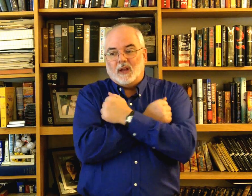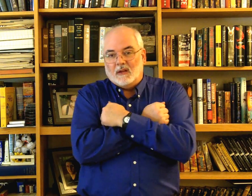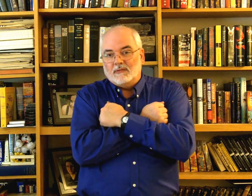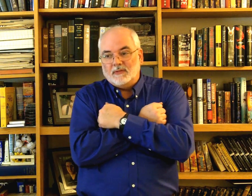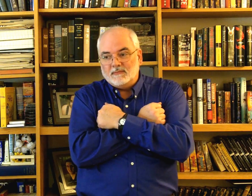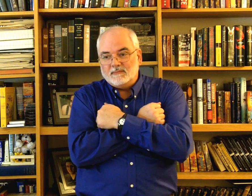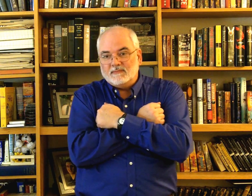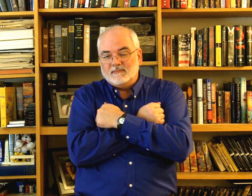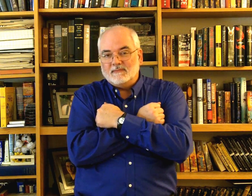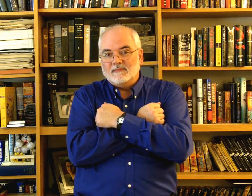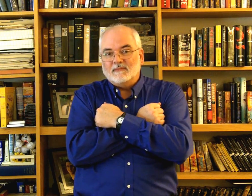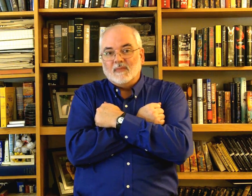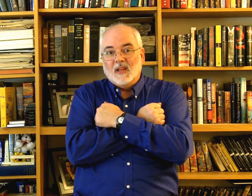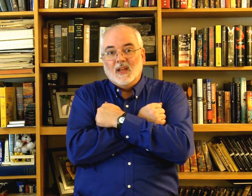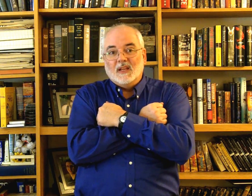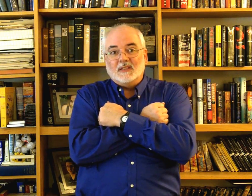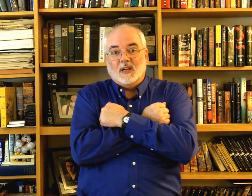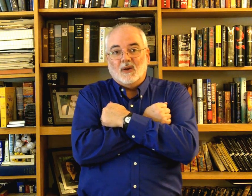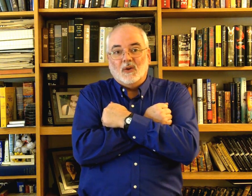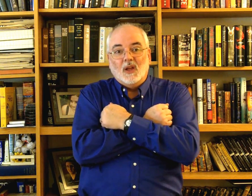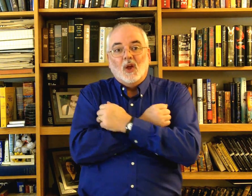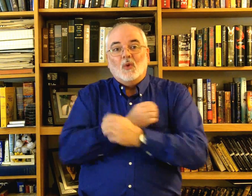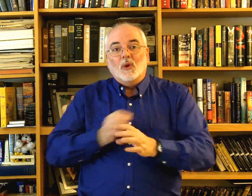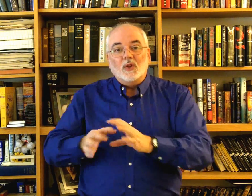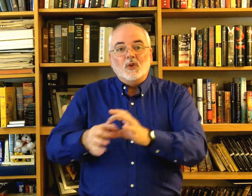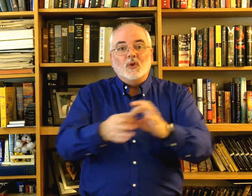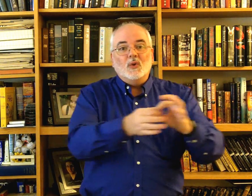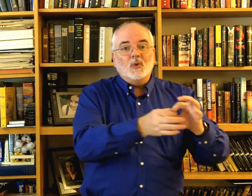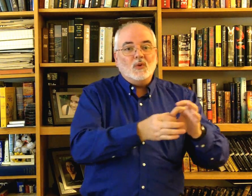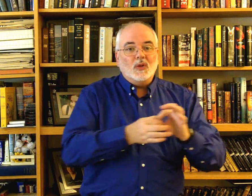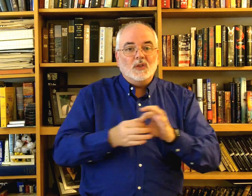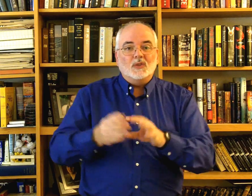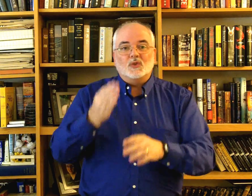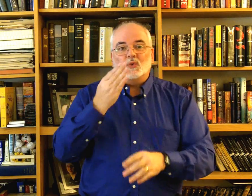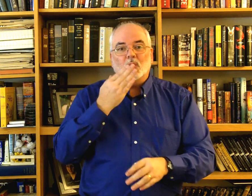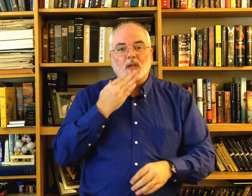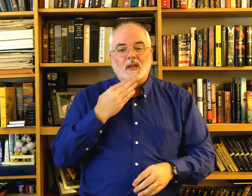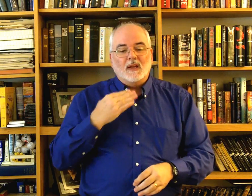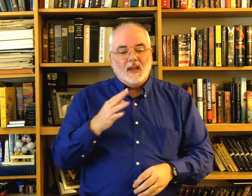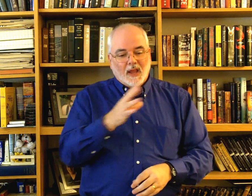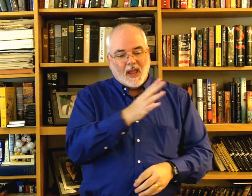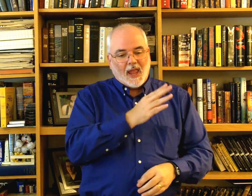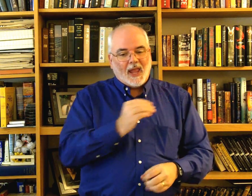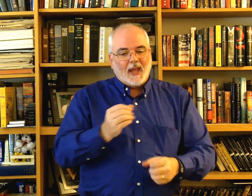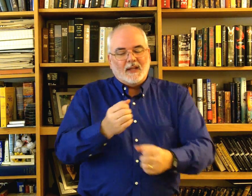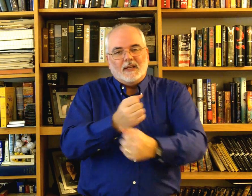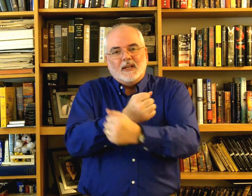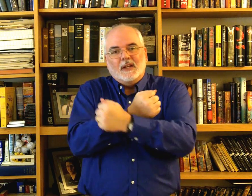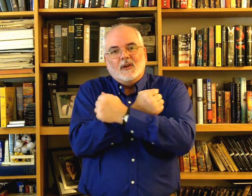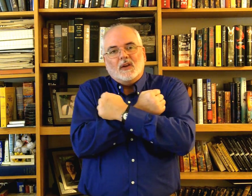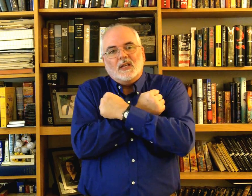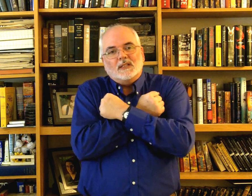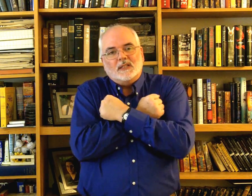love. So, when union sweet and dear